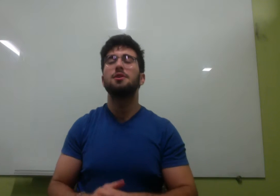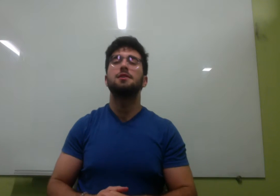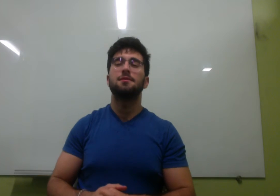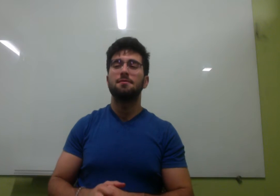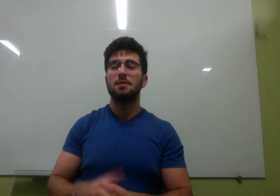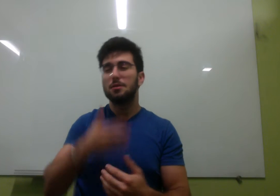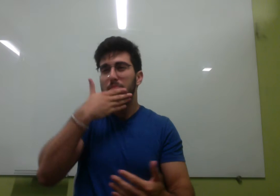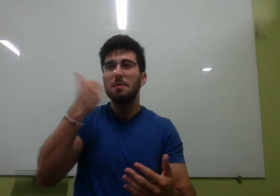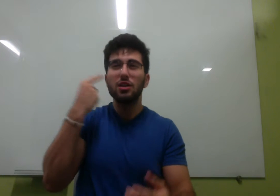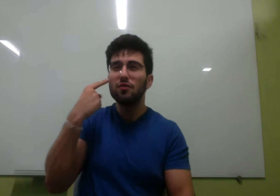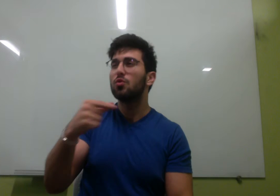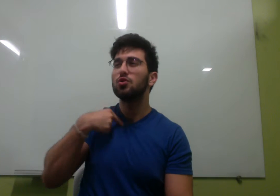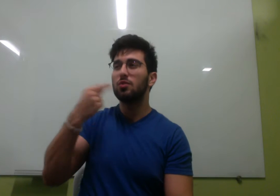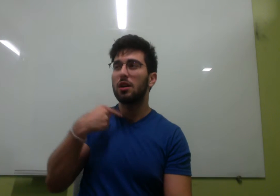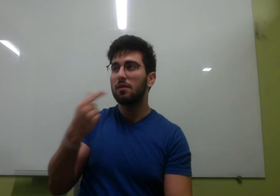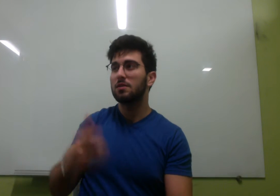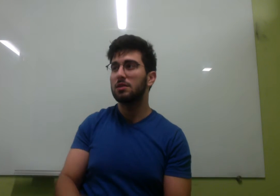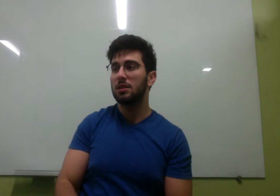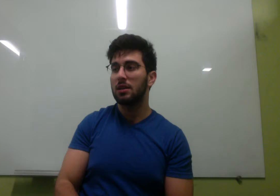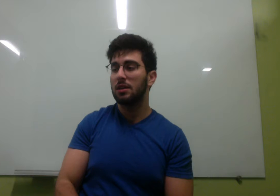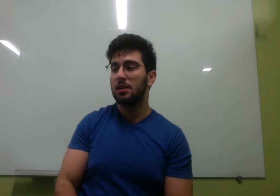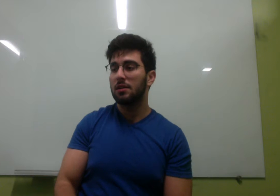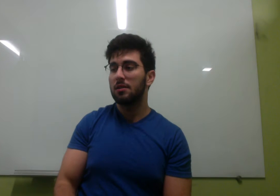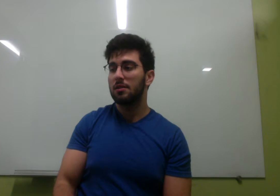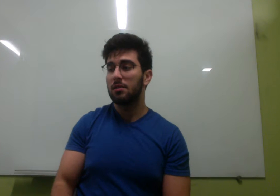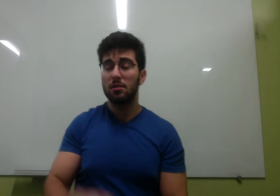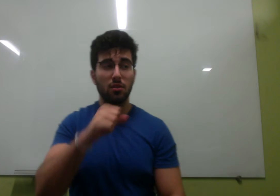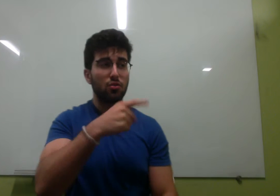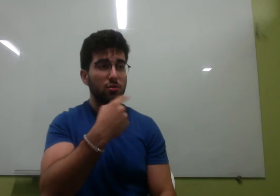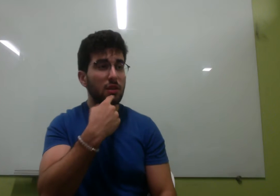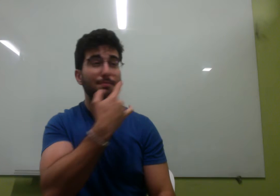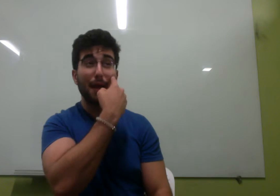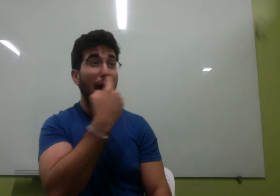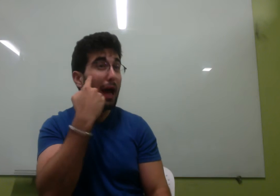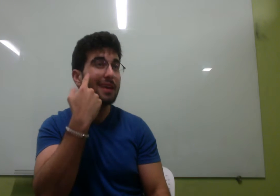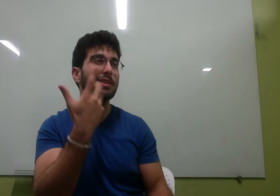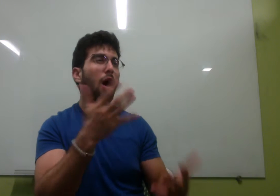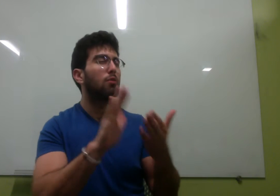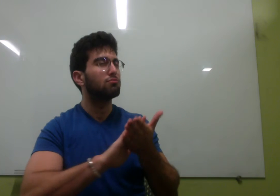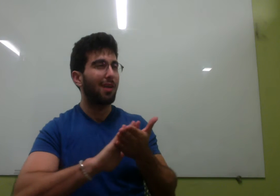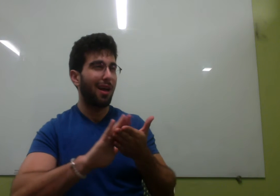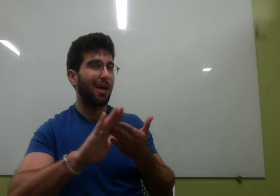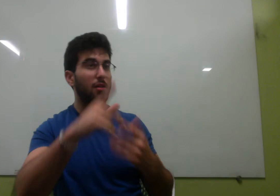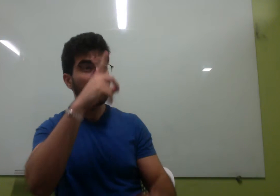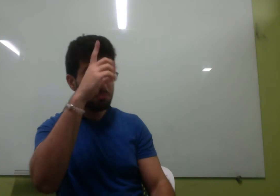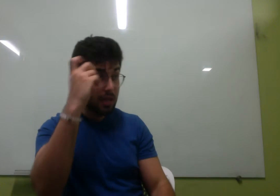are adorable, and that's largely because of their wonderful eyelashes. Mm-hmm. But they also have